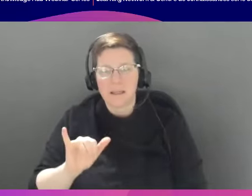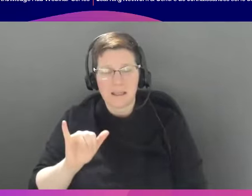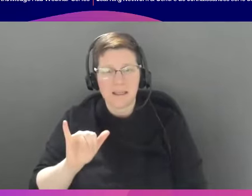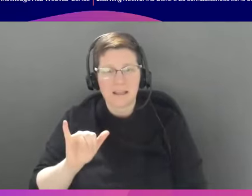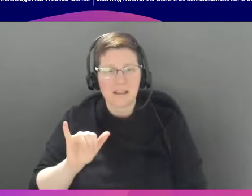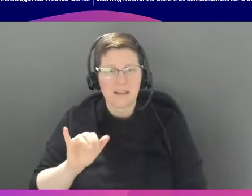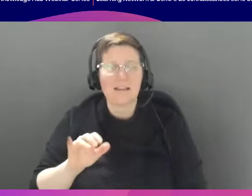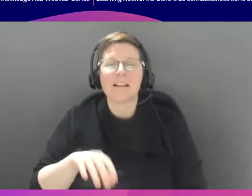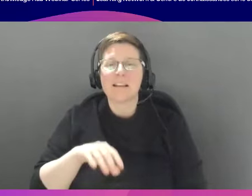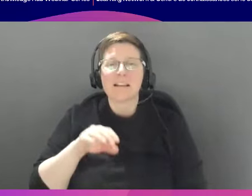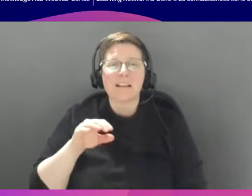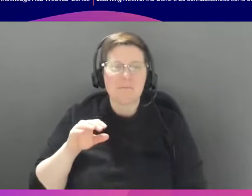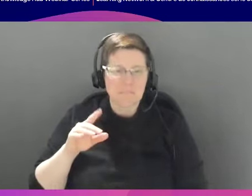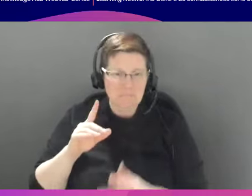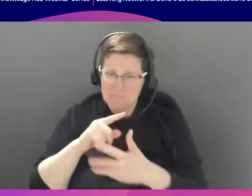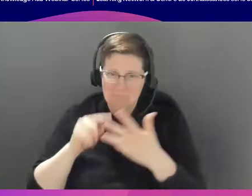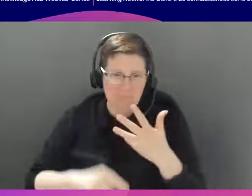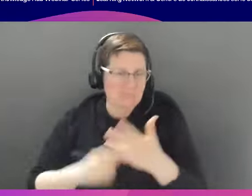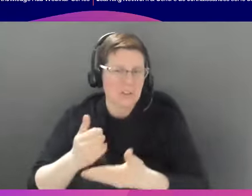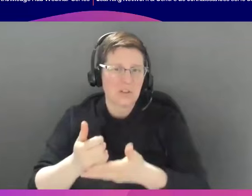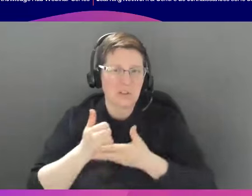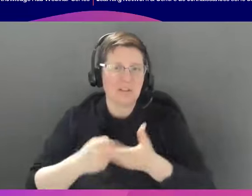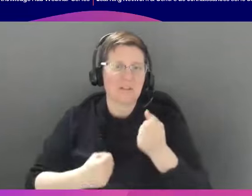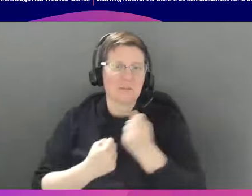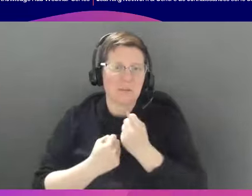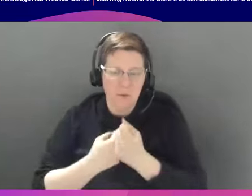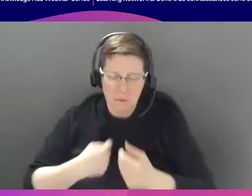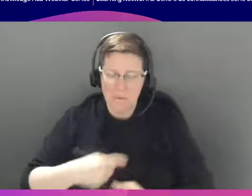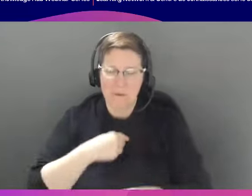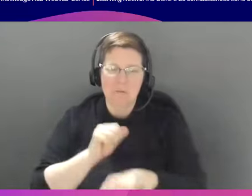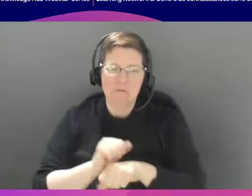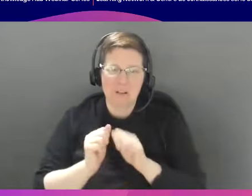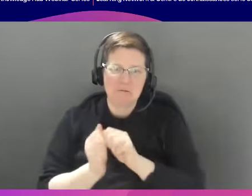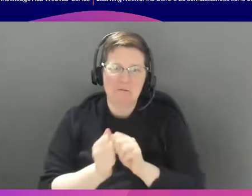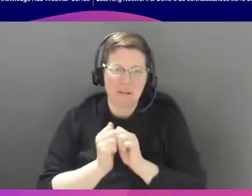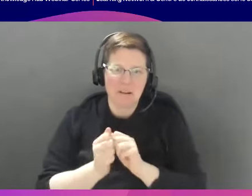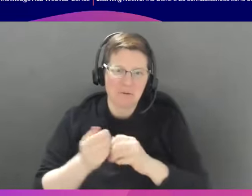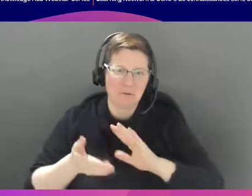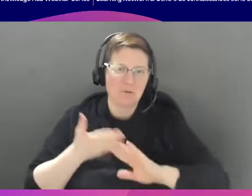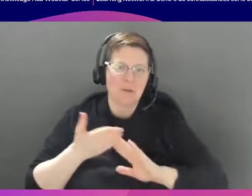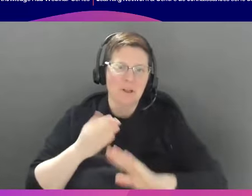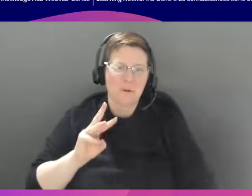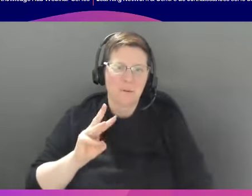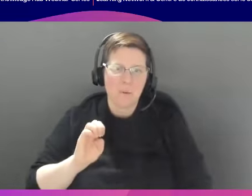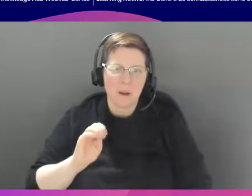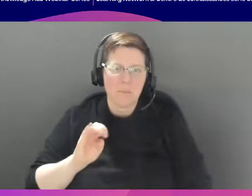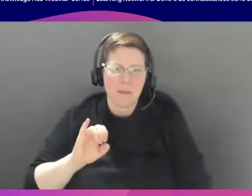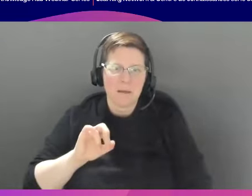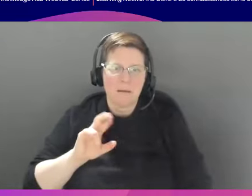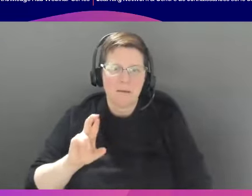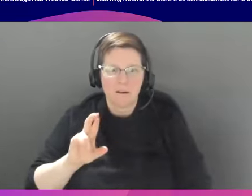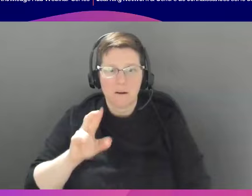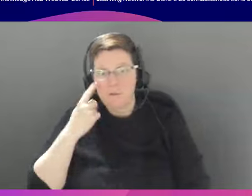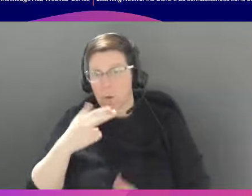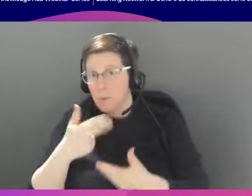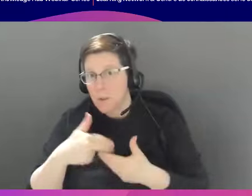supporting Jessica and I with questions. So it's definitely a collaborative effort in running these types of webinars. And for participants, just